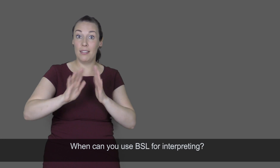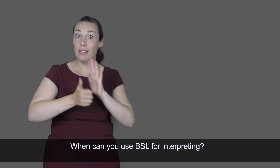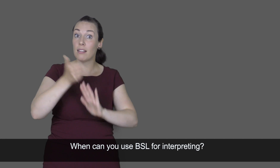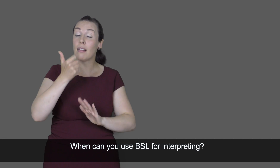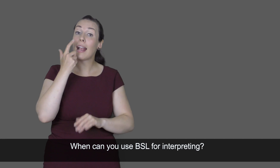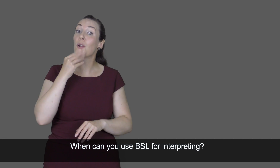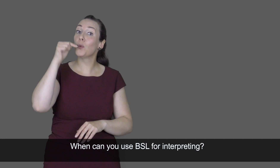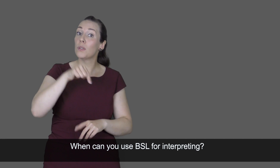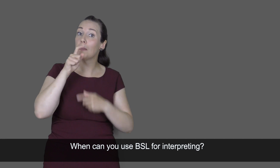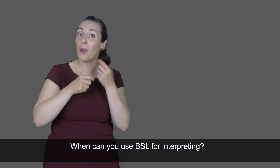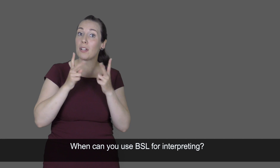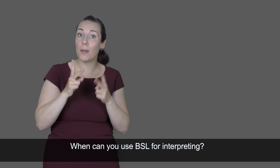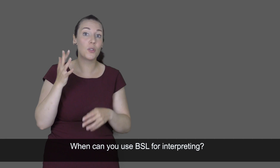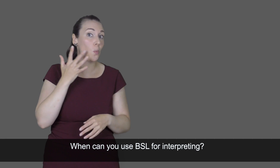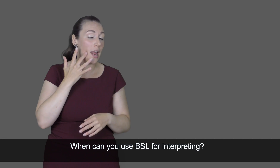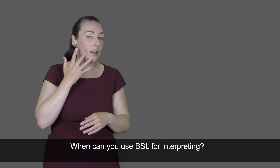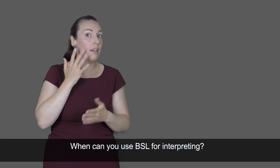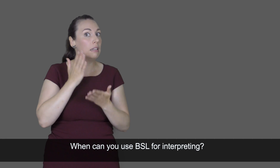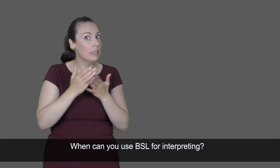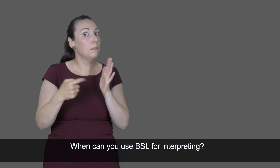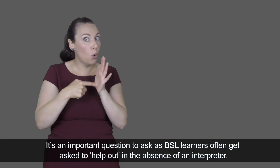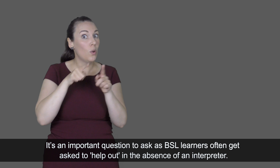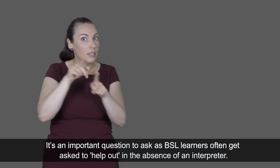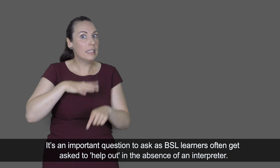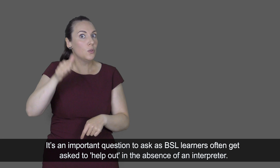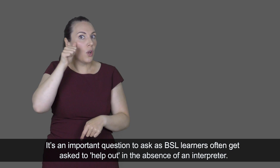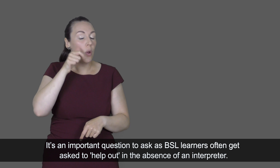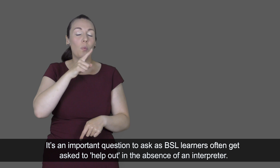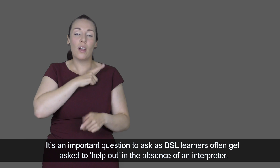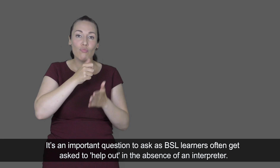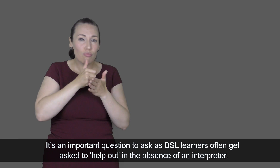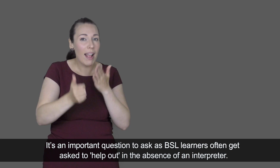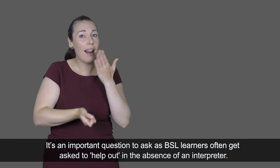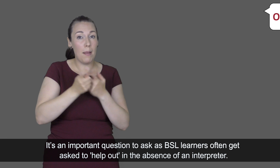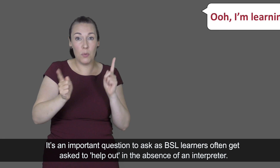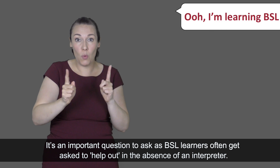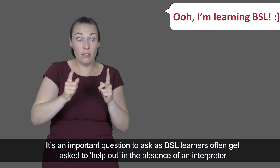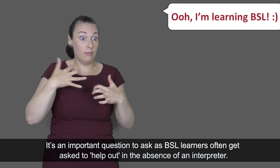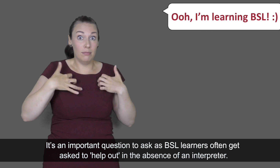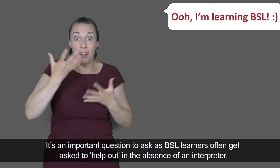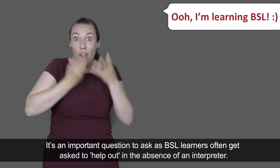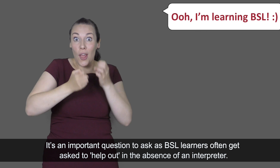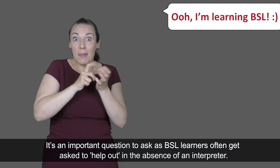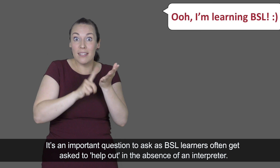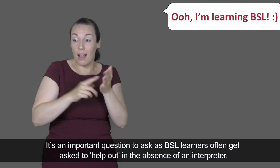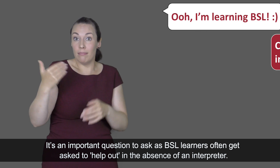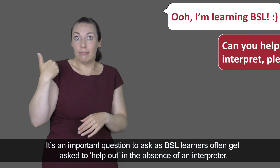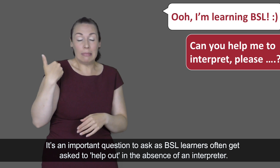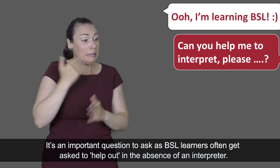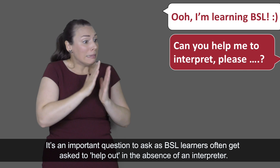When can you use your BSL for interpreting? It's an important question to ask, as BSL learners often get asked to help